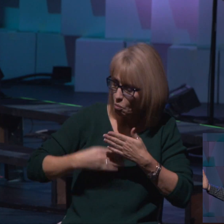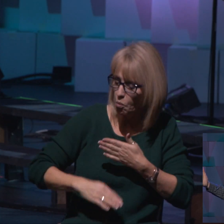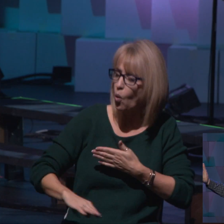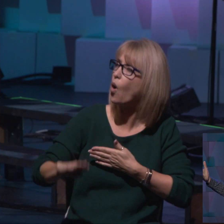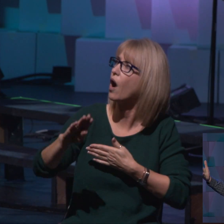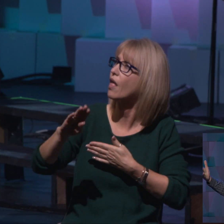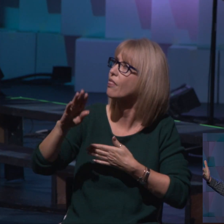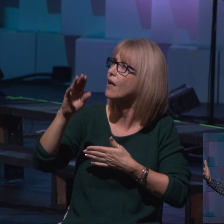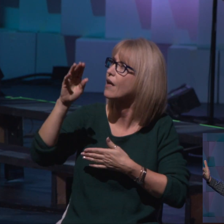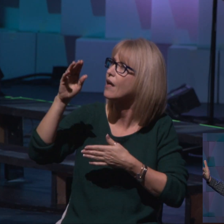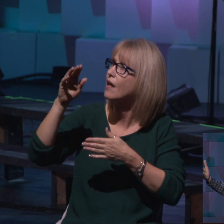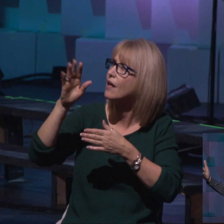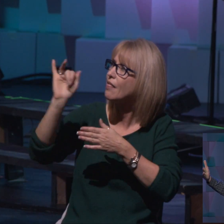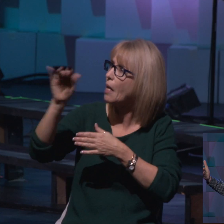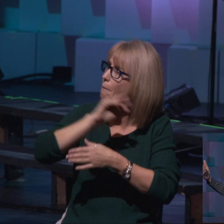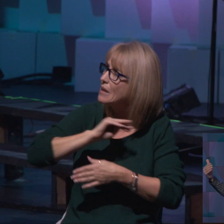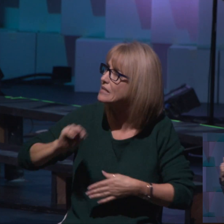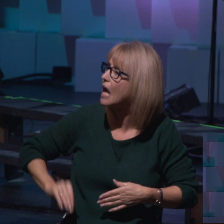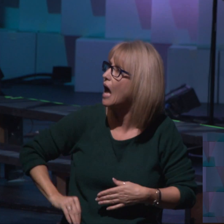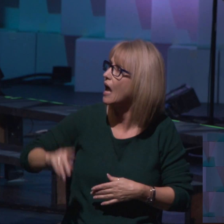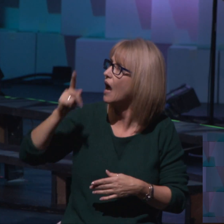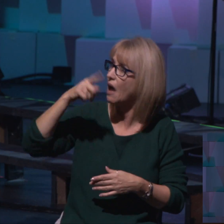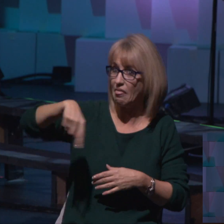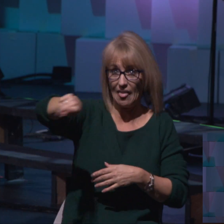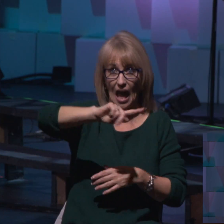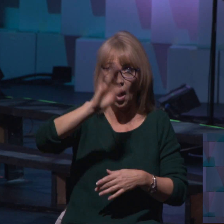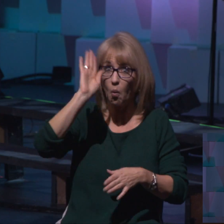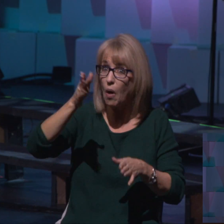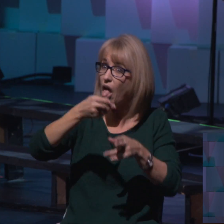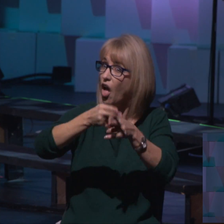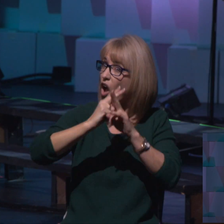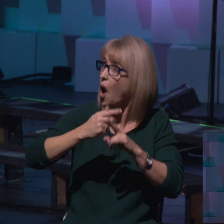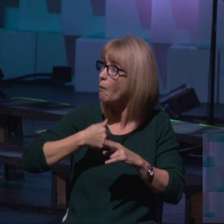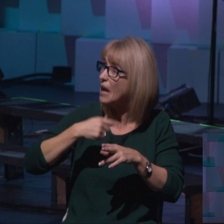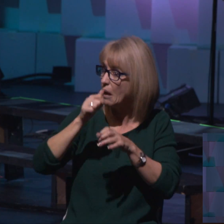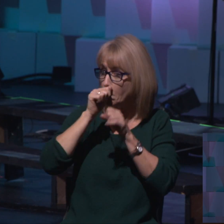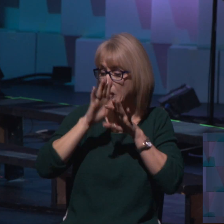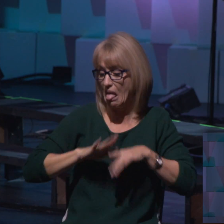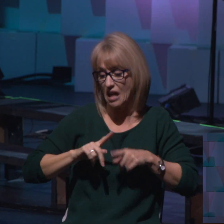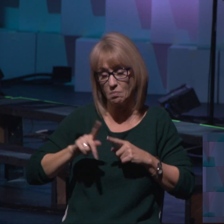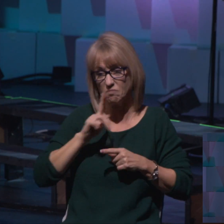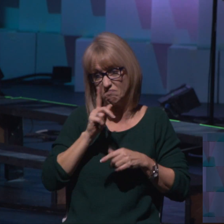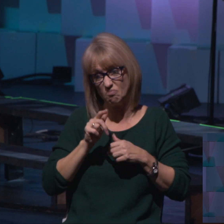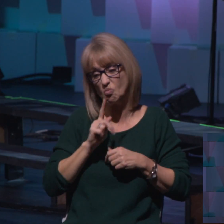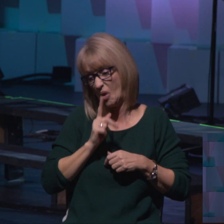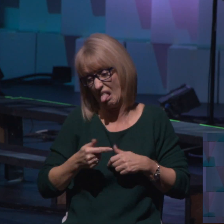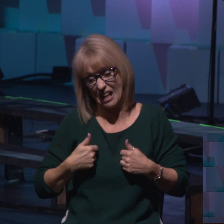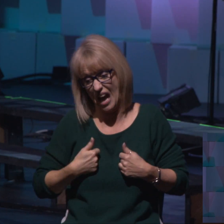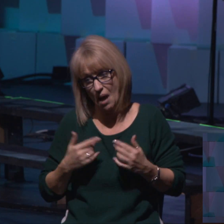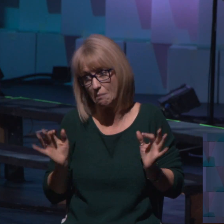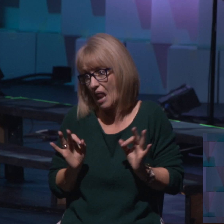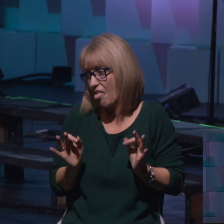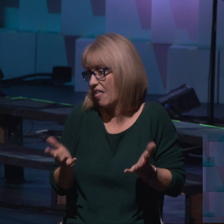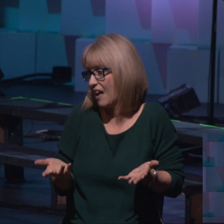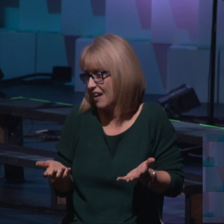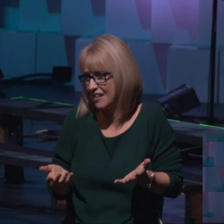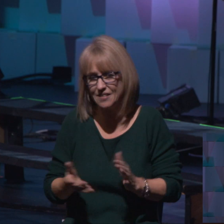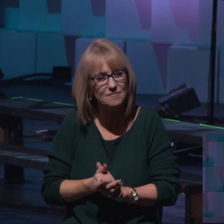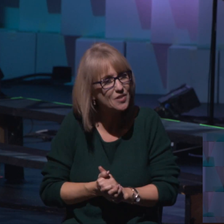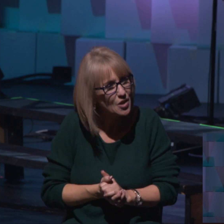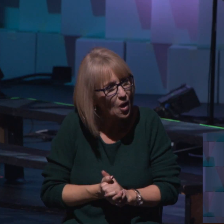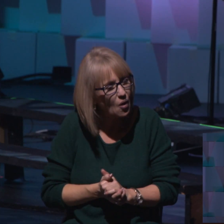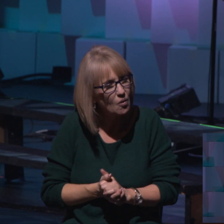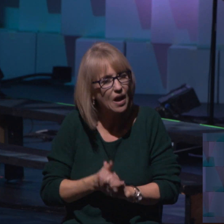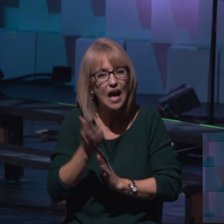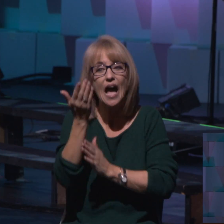call her blessed. But in her eyes, she was just a servant of God. Some traditions lift up the